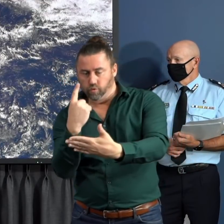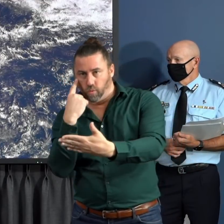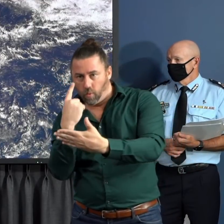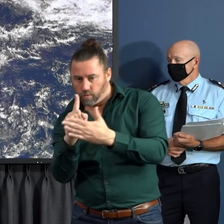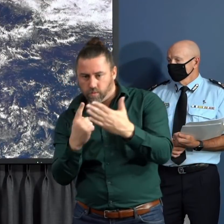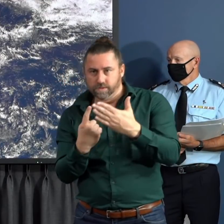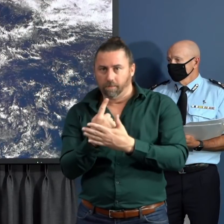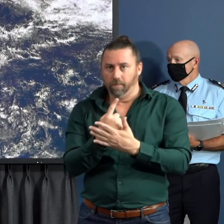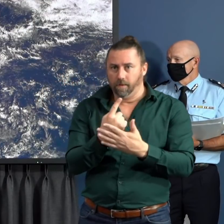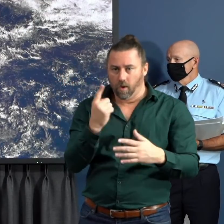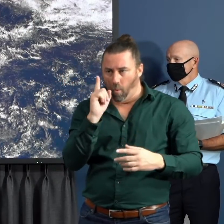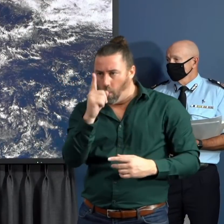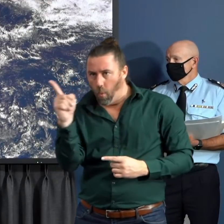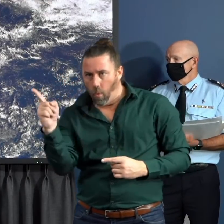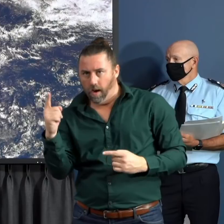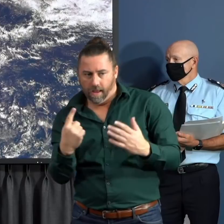levels.